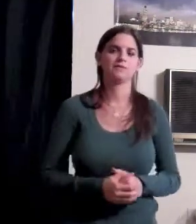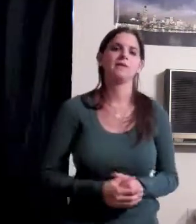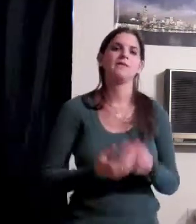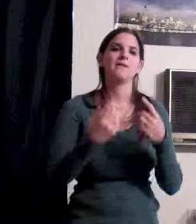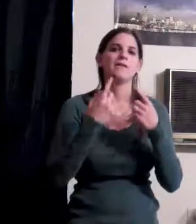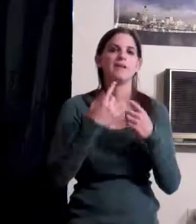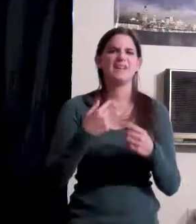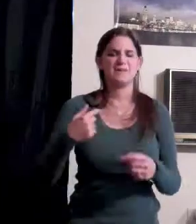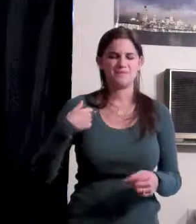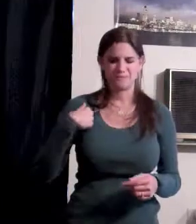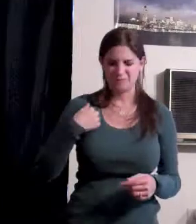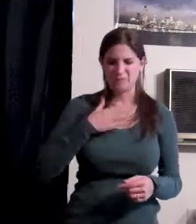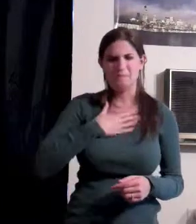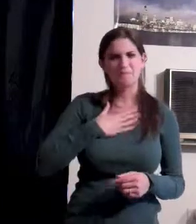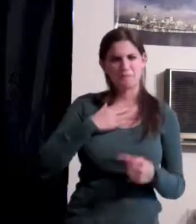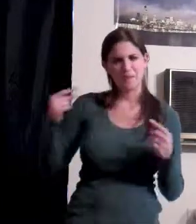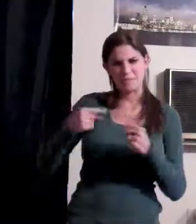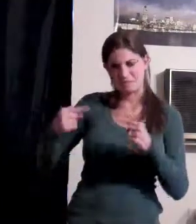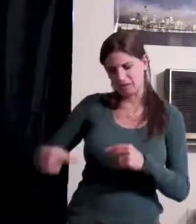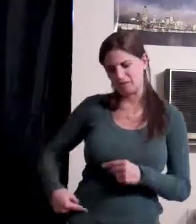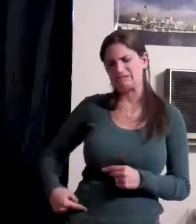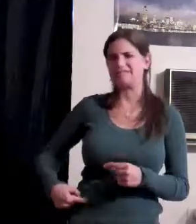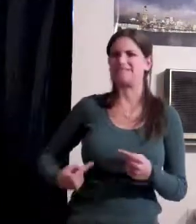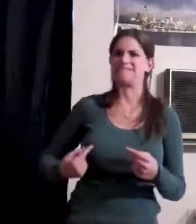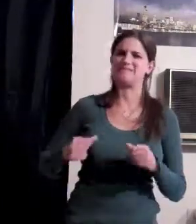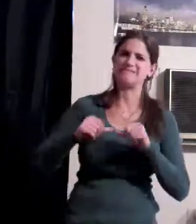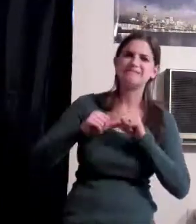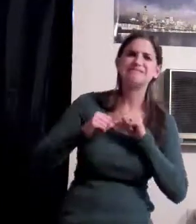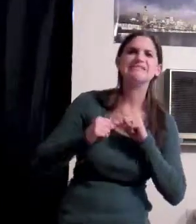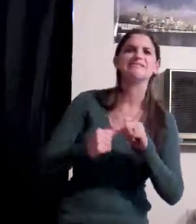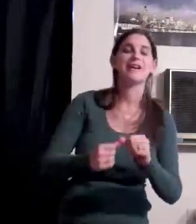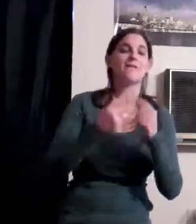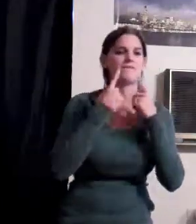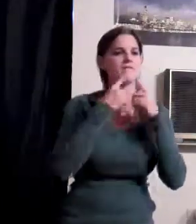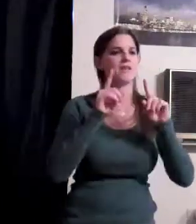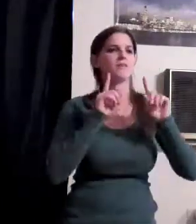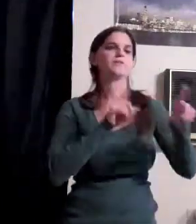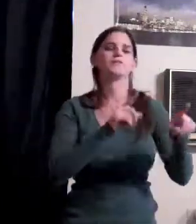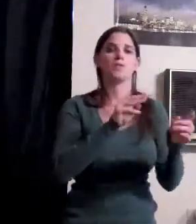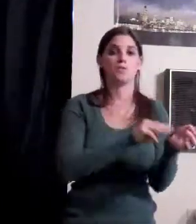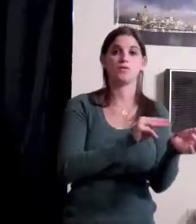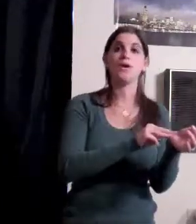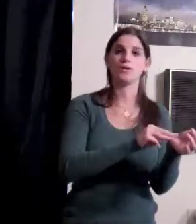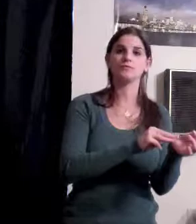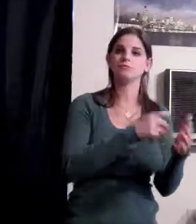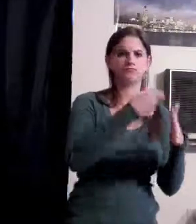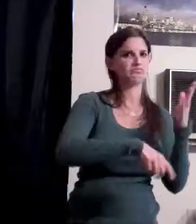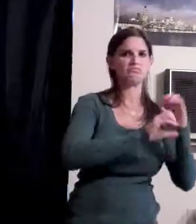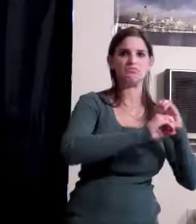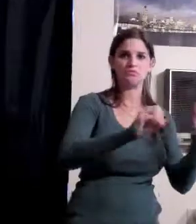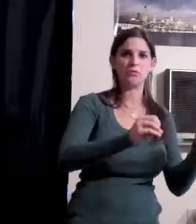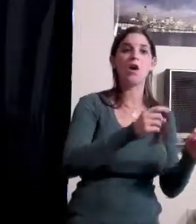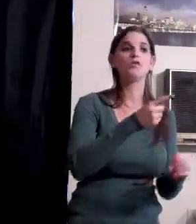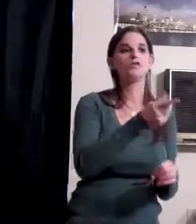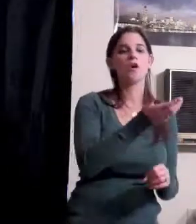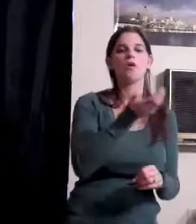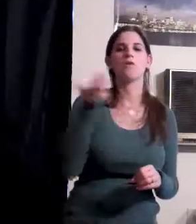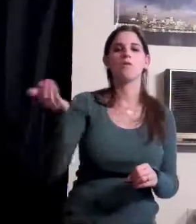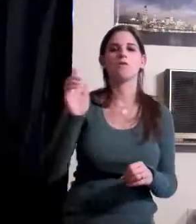doctor, which was free, and she referred me to an orthopedic surgeon, also free. Finally got to see him after